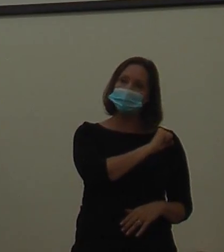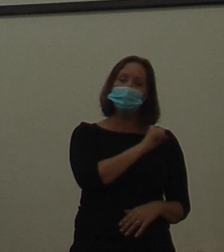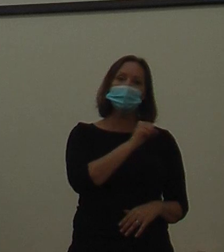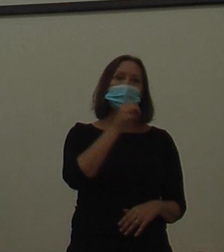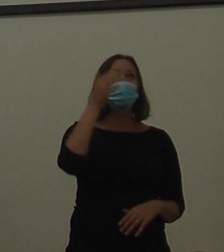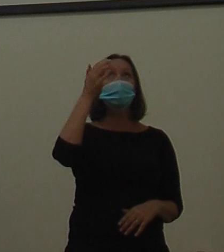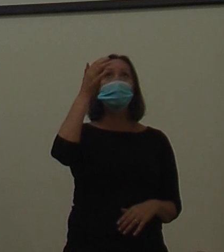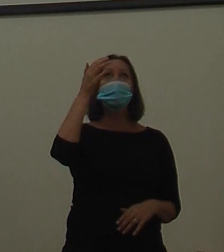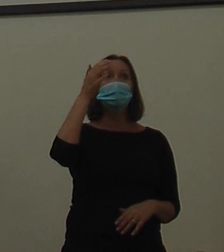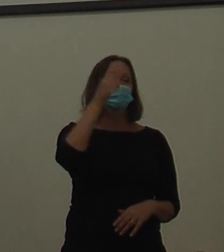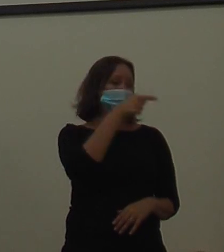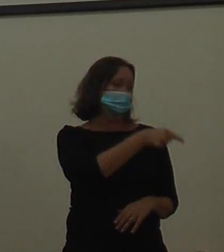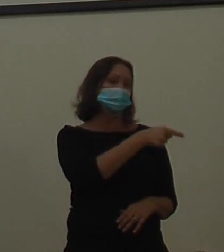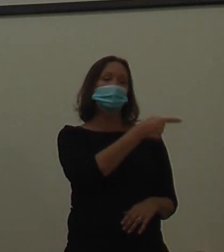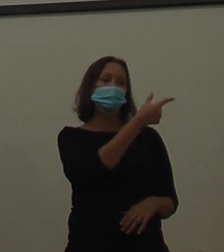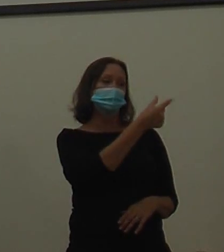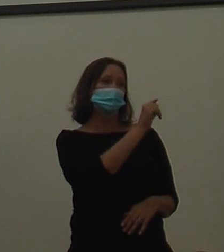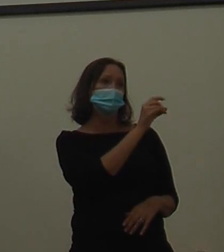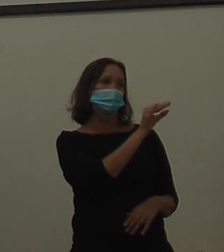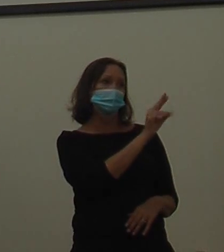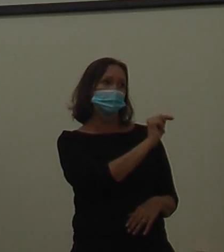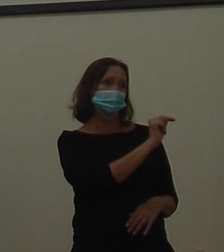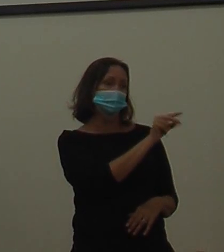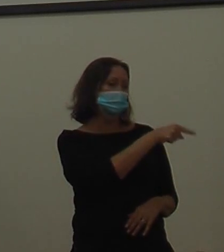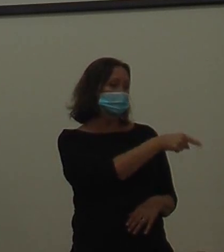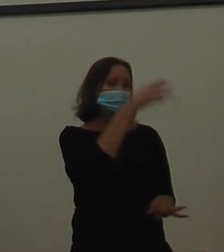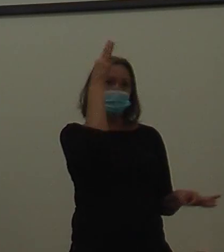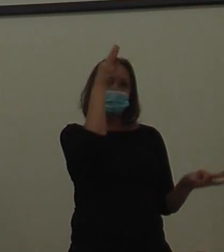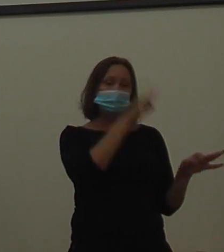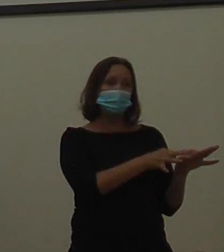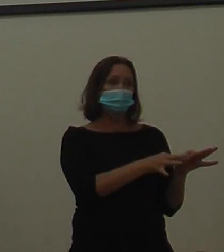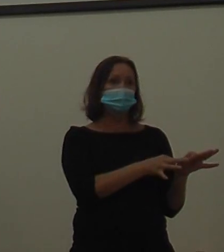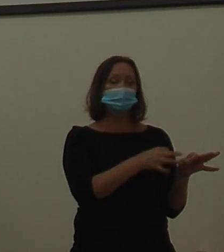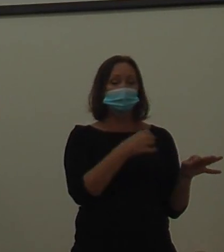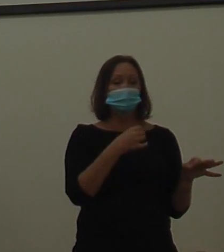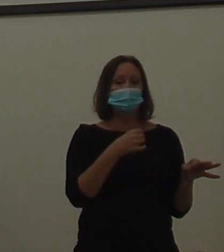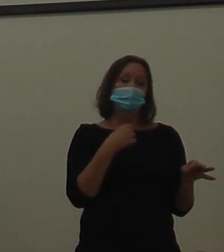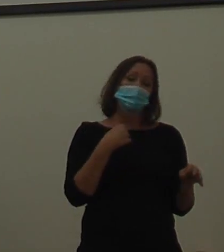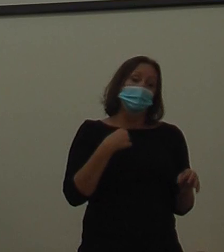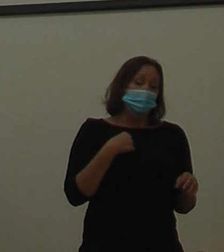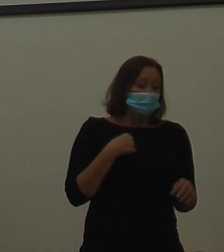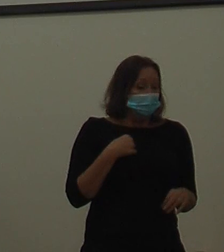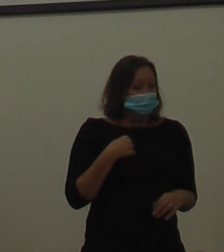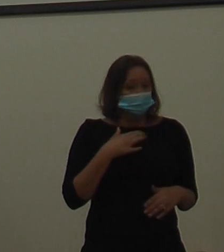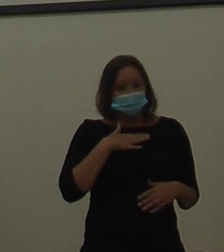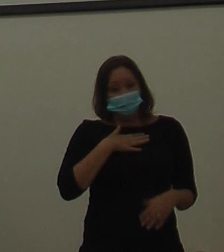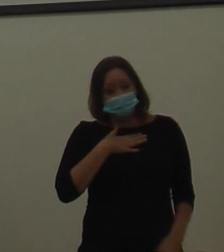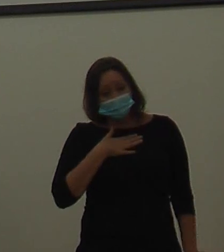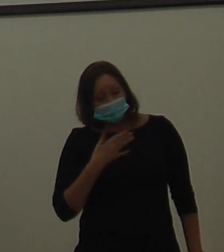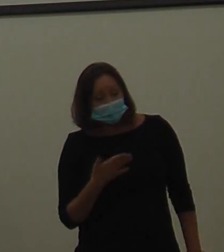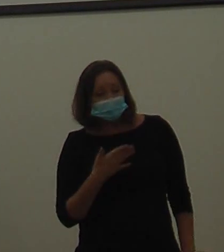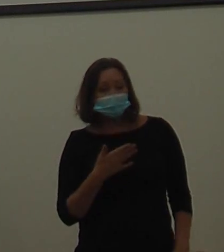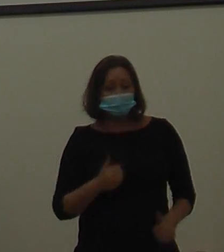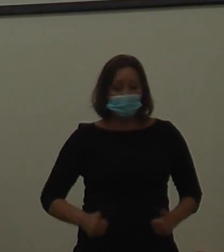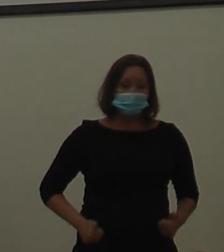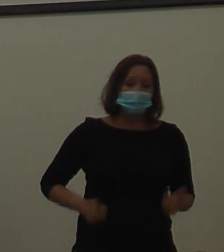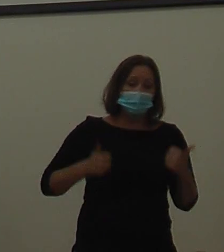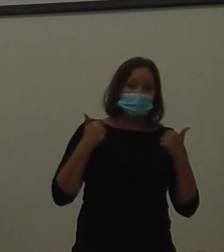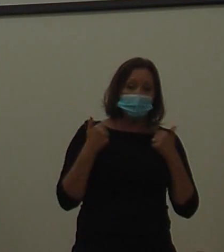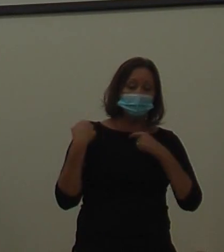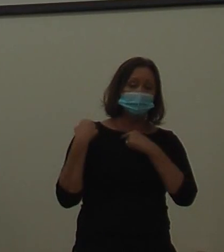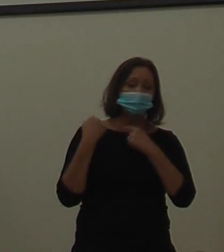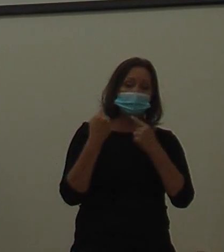had already decided that he was just going to live the way he